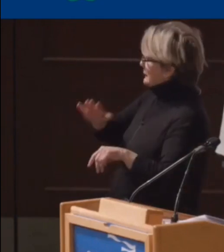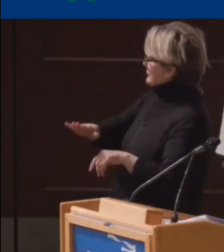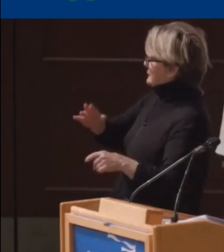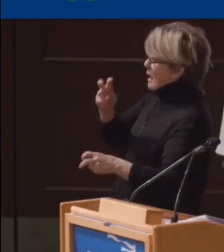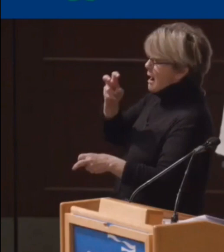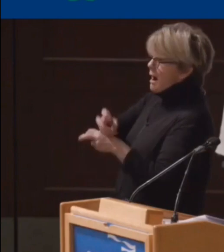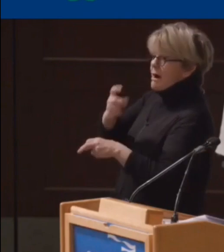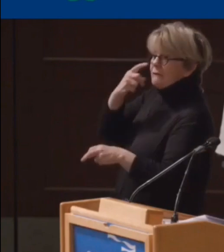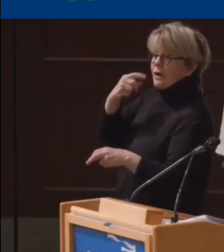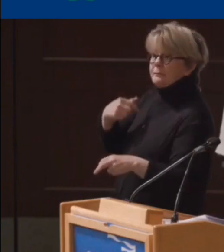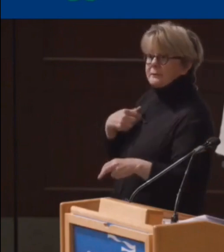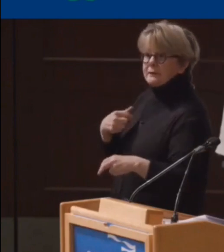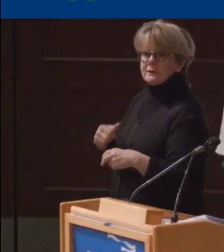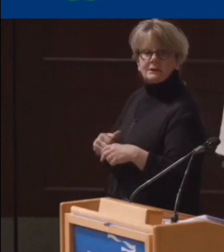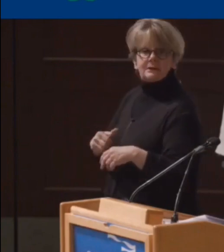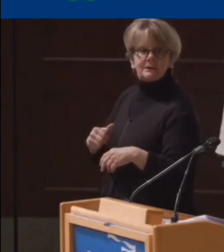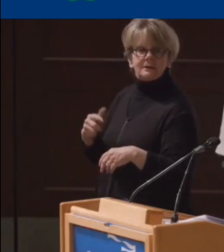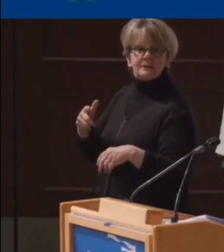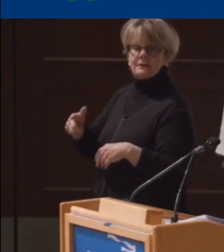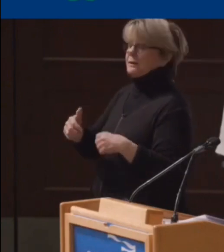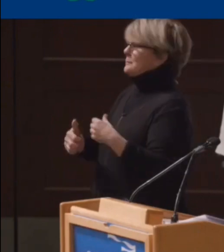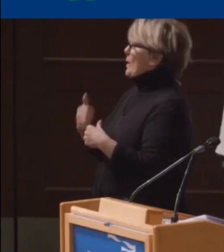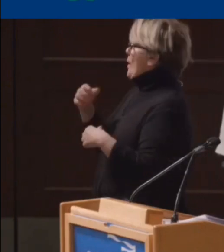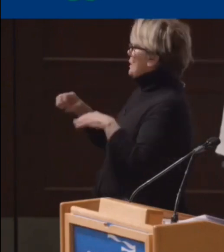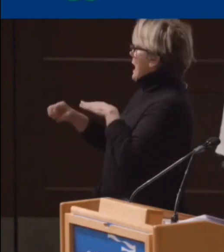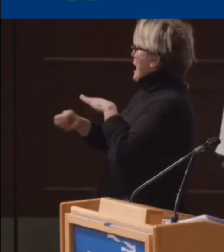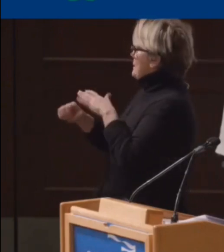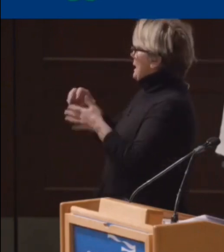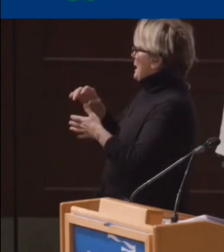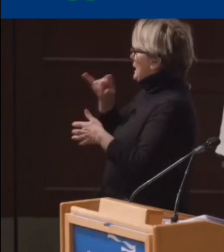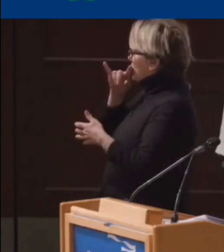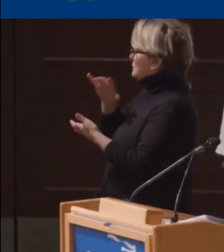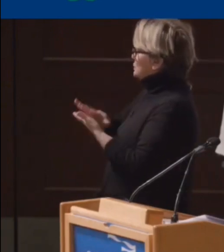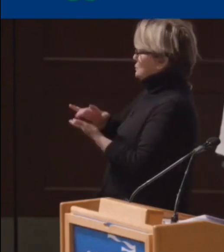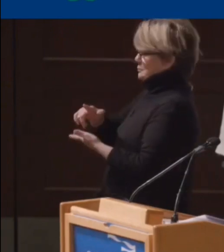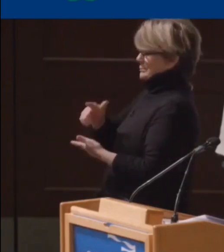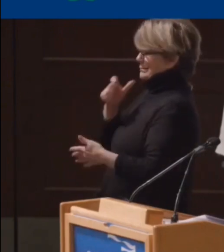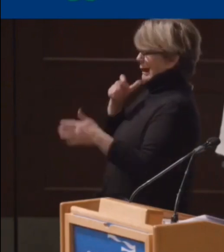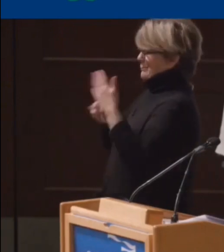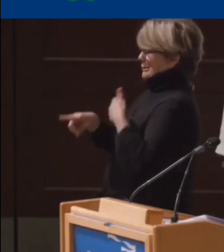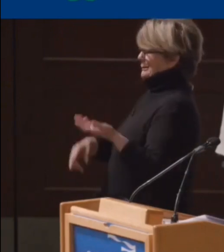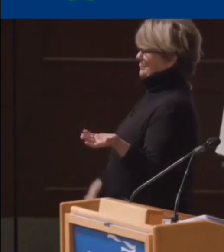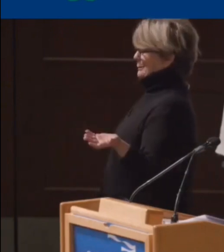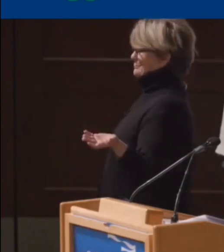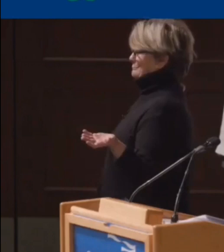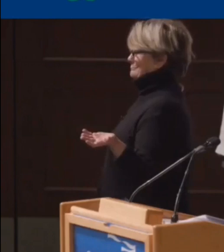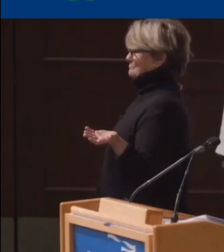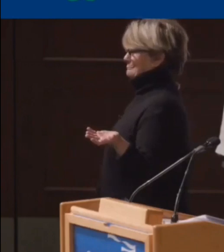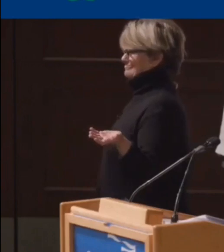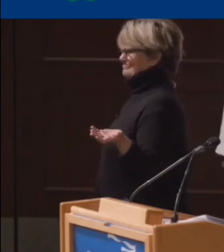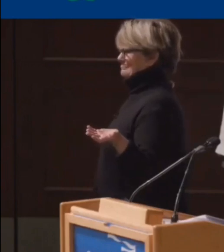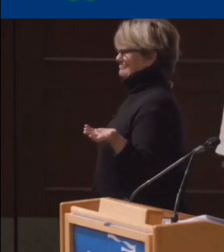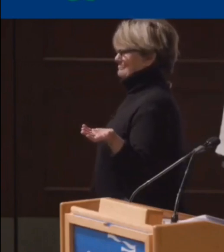for me was because most elementary school kids are unpredictable.